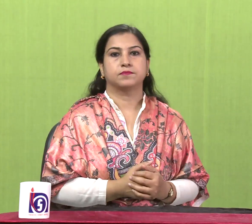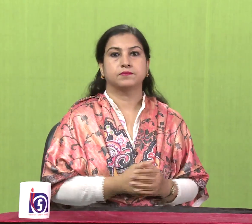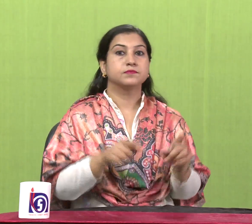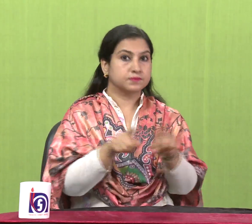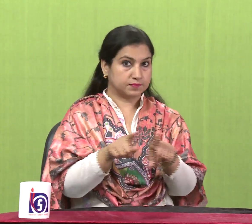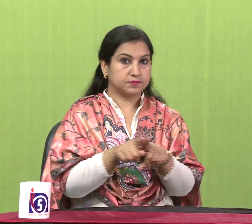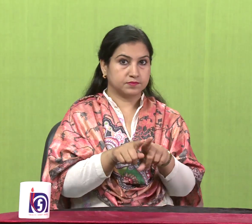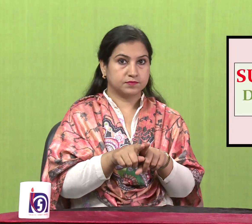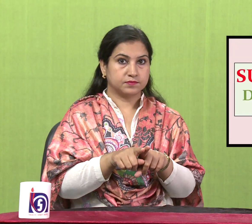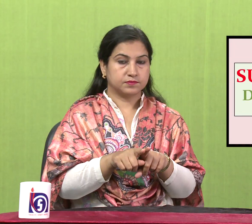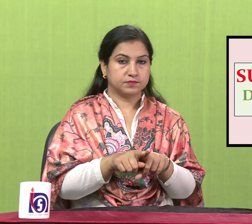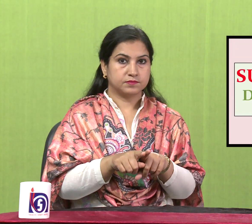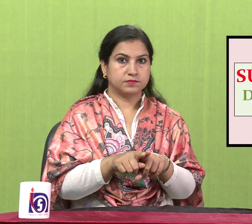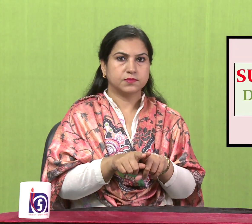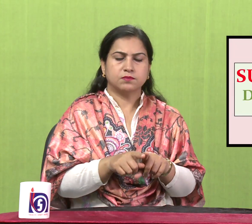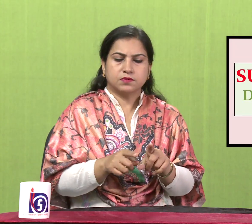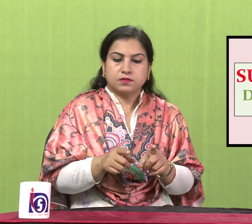and sustainable development.